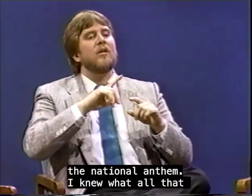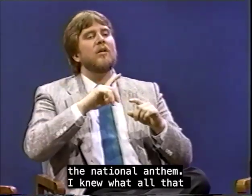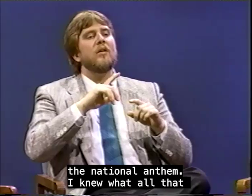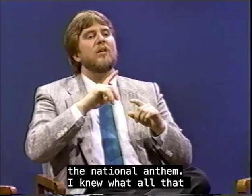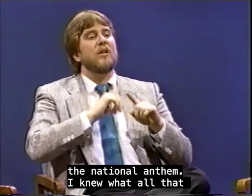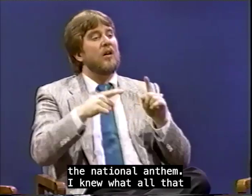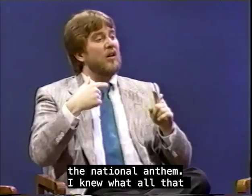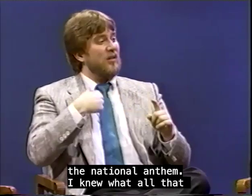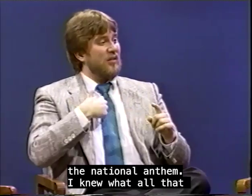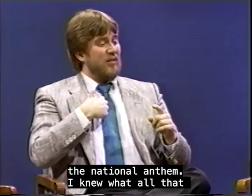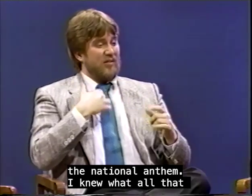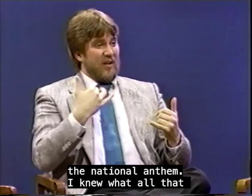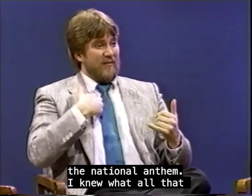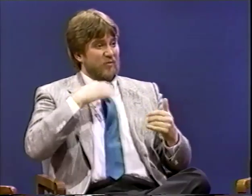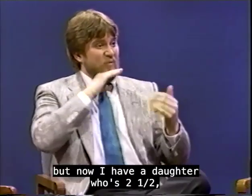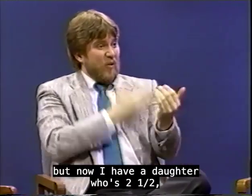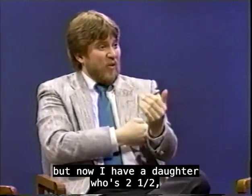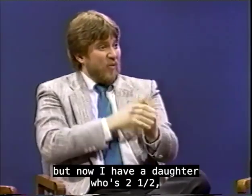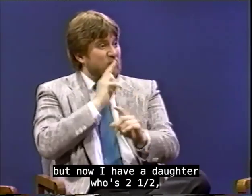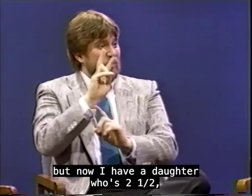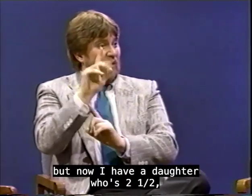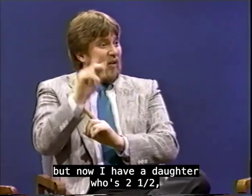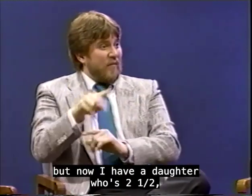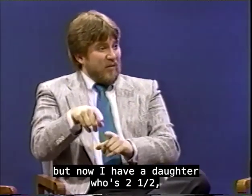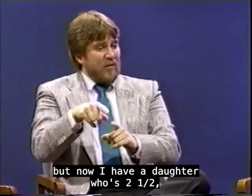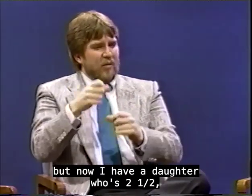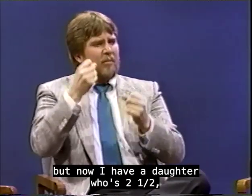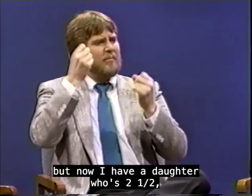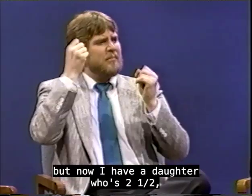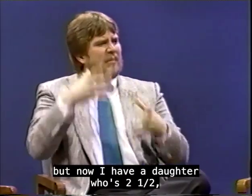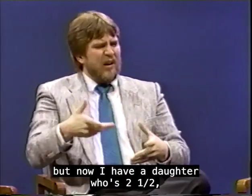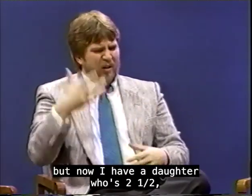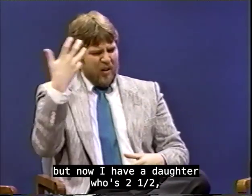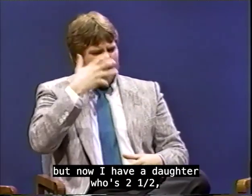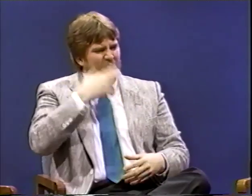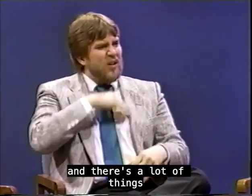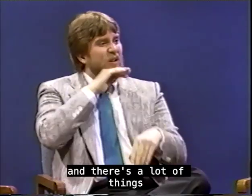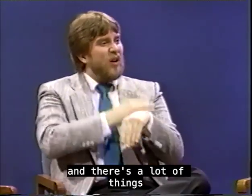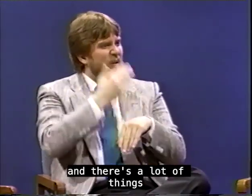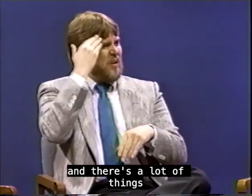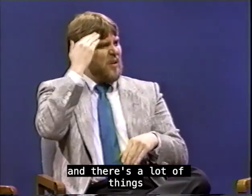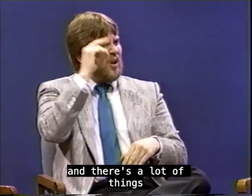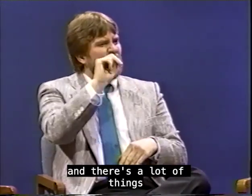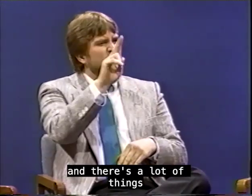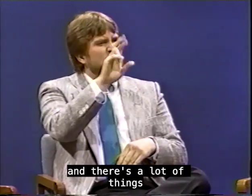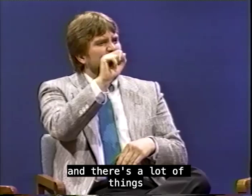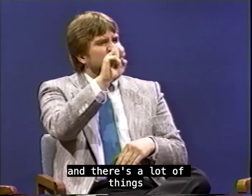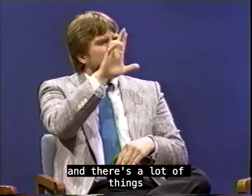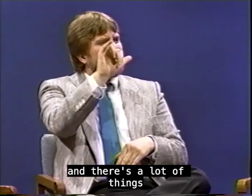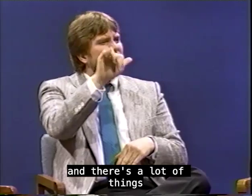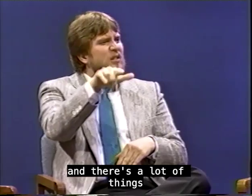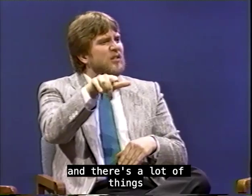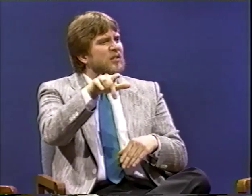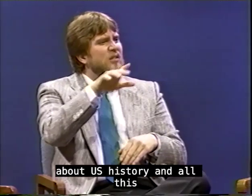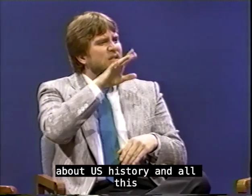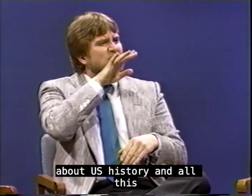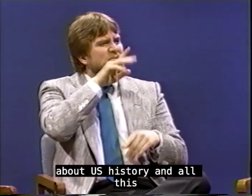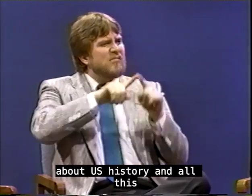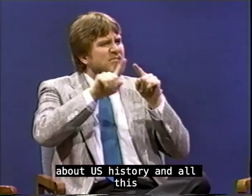I knew what all that stuff was. But now I have a daughter who's 2.5. And there's a lot of things that my daughter knows about U.S.